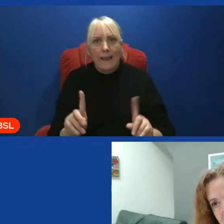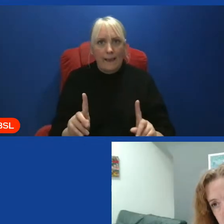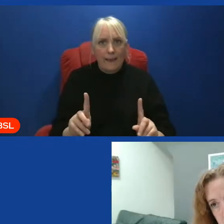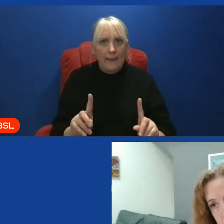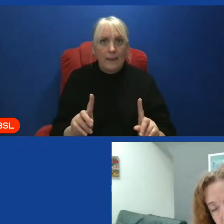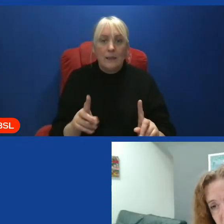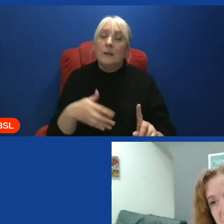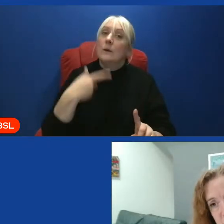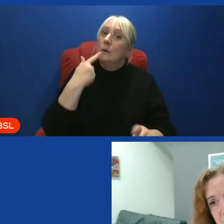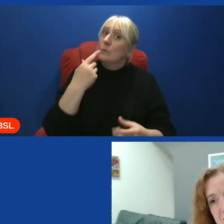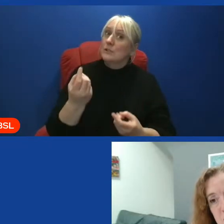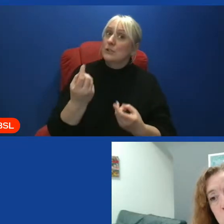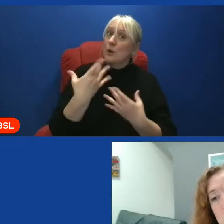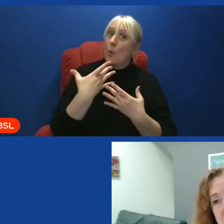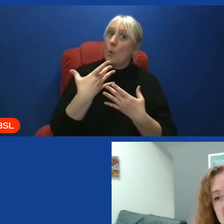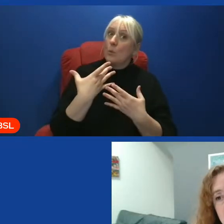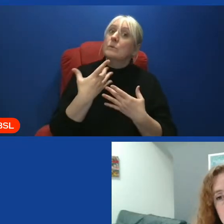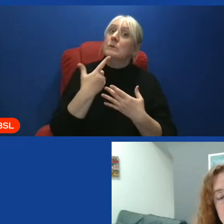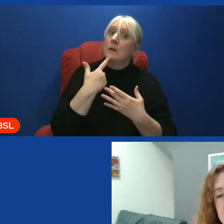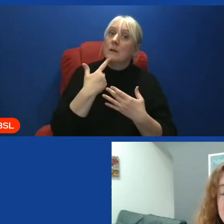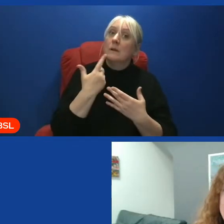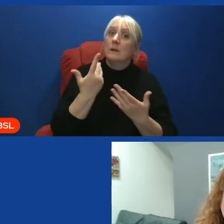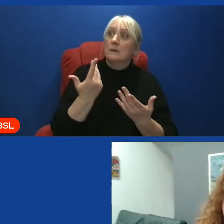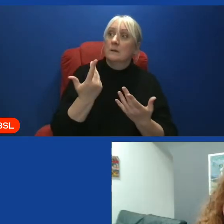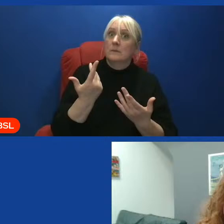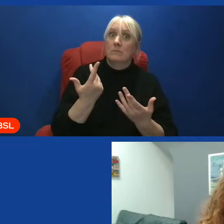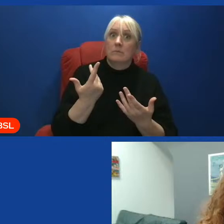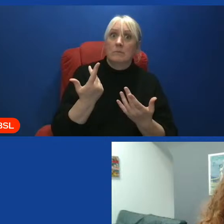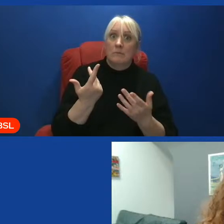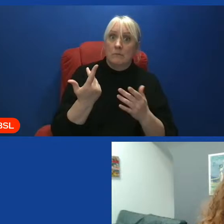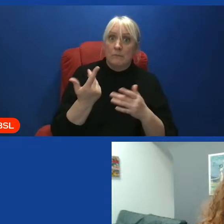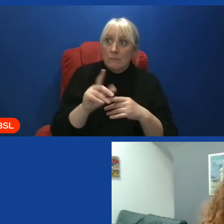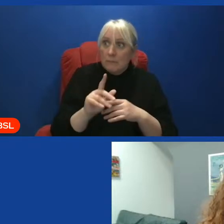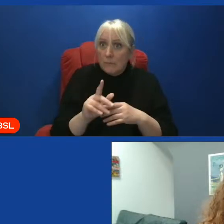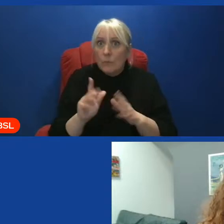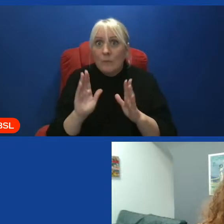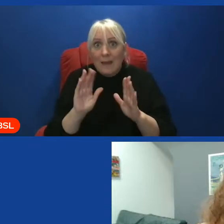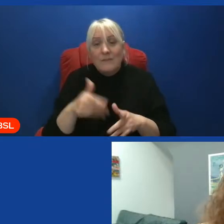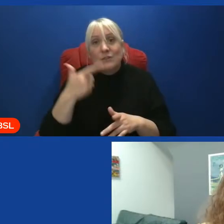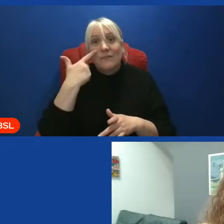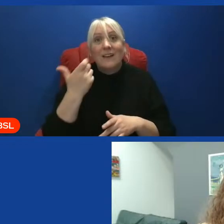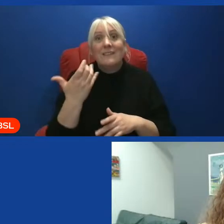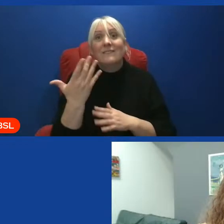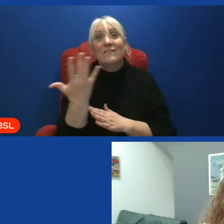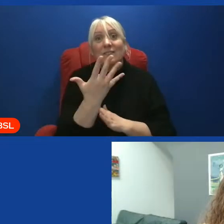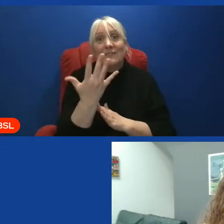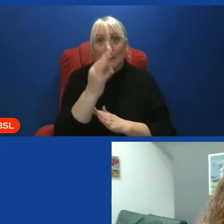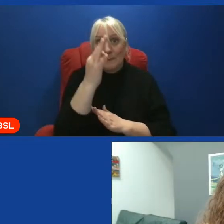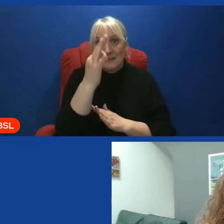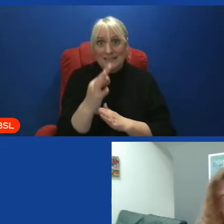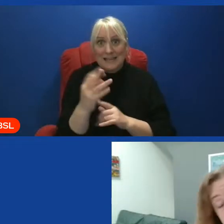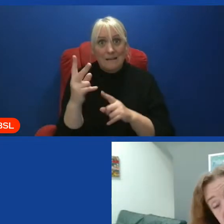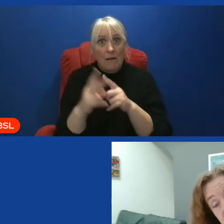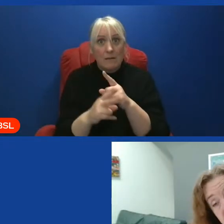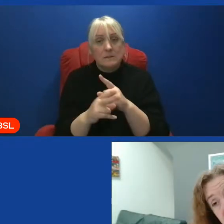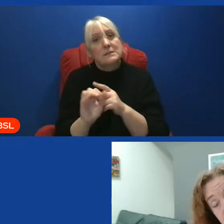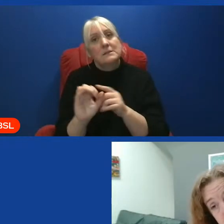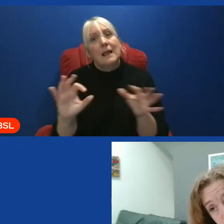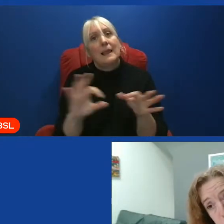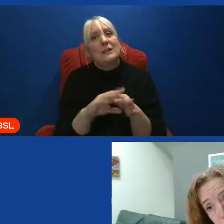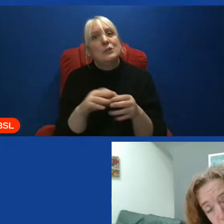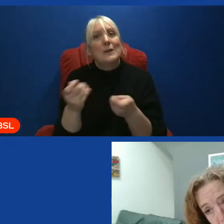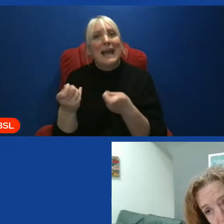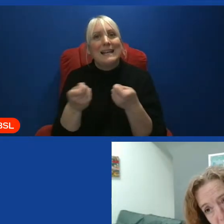told is that permanent secretaries will be told that they have to find a 15% cut in their admin budgets.